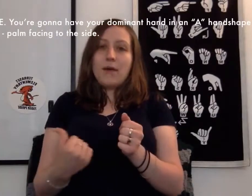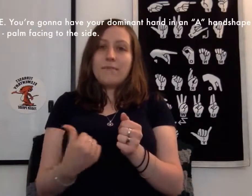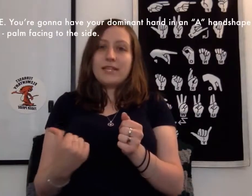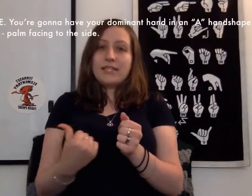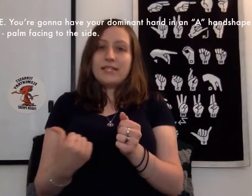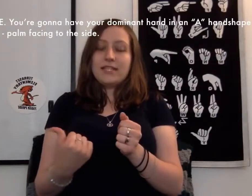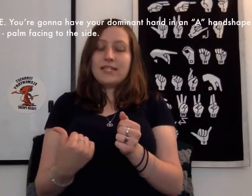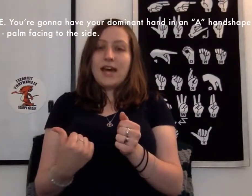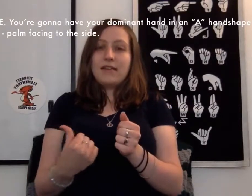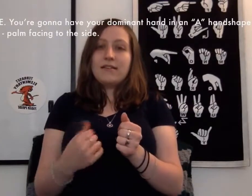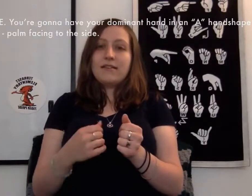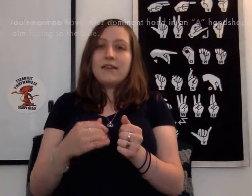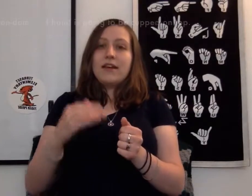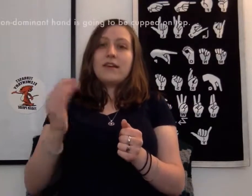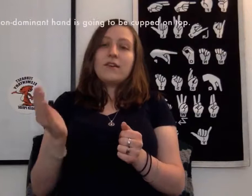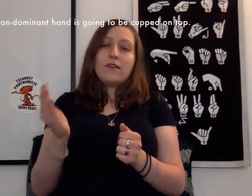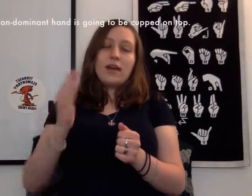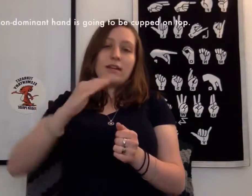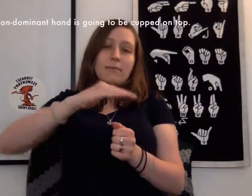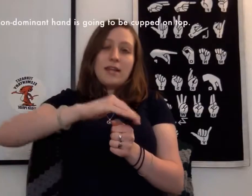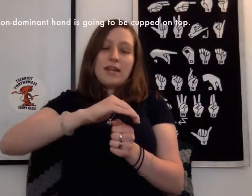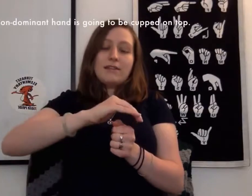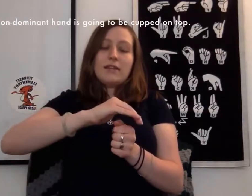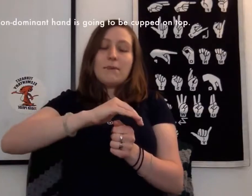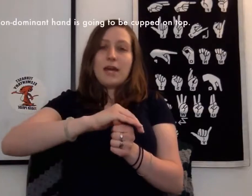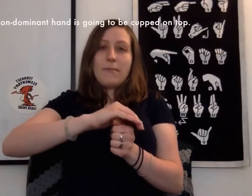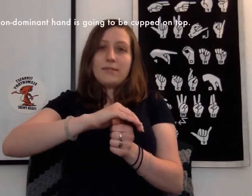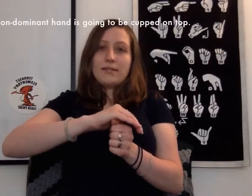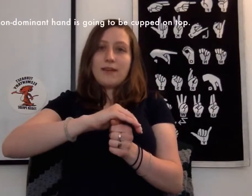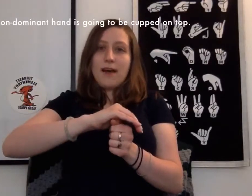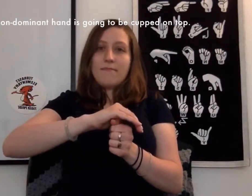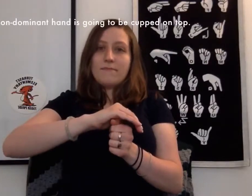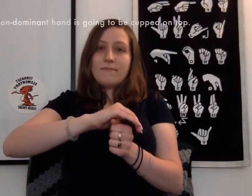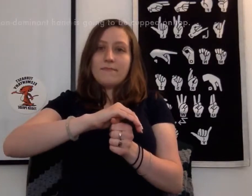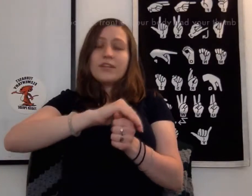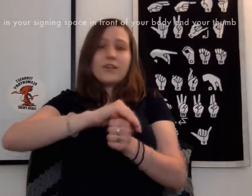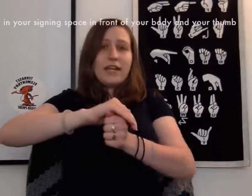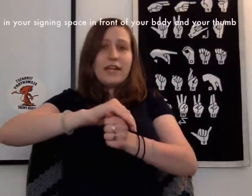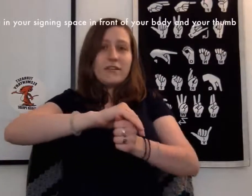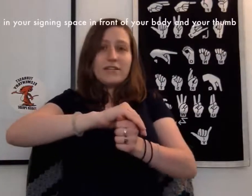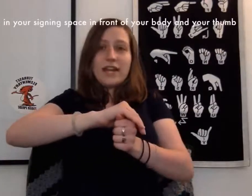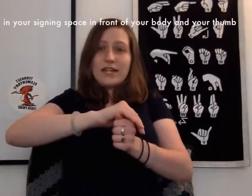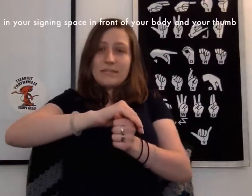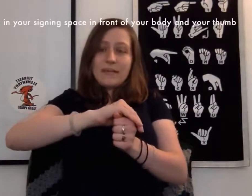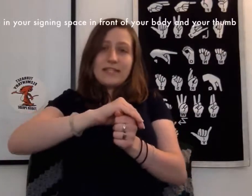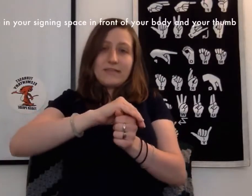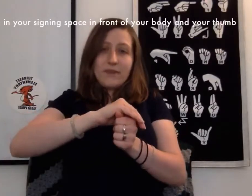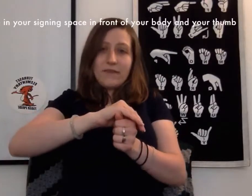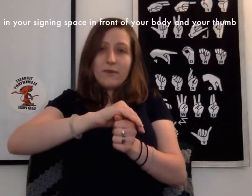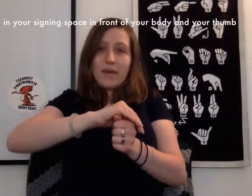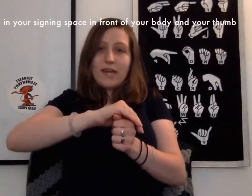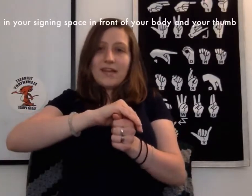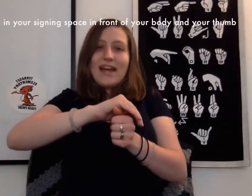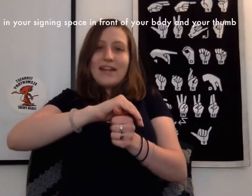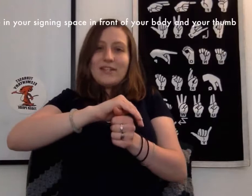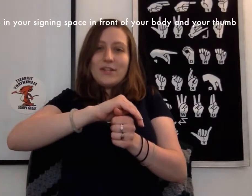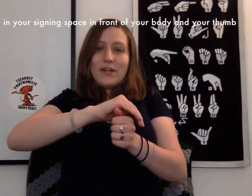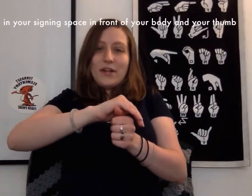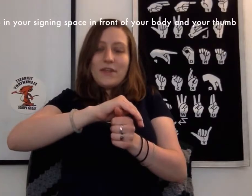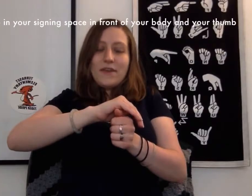facing to the side. Your non-dominant hand is going to be cupped on top. You're in your signing space in front of your body, and your thumb